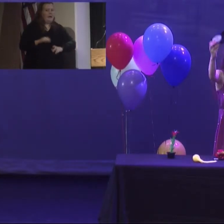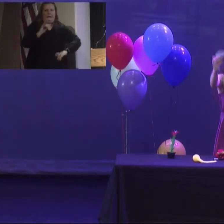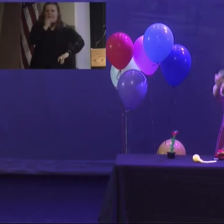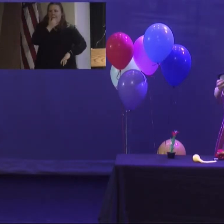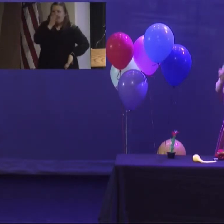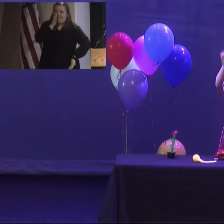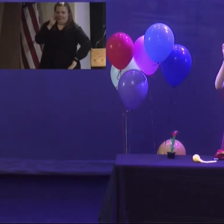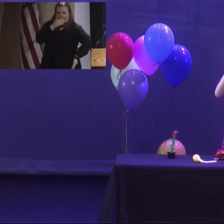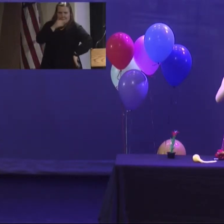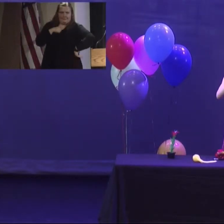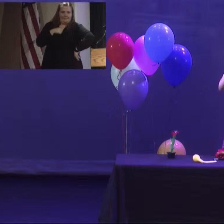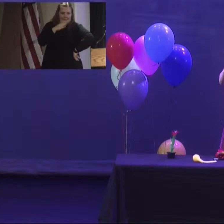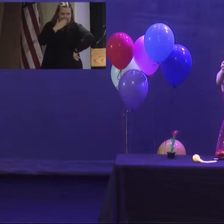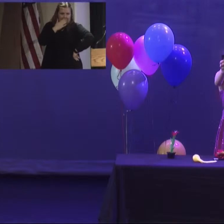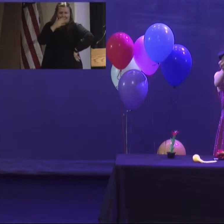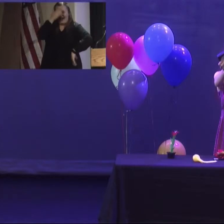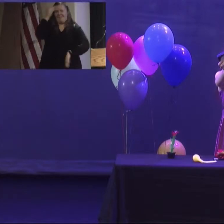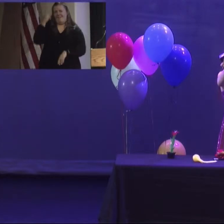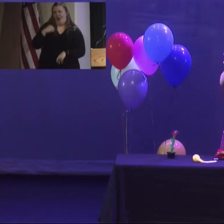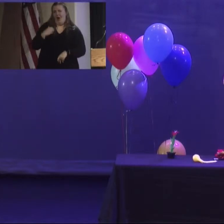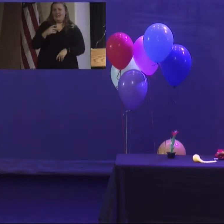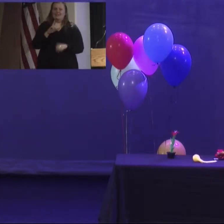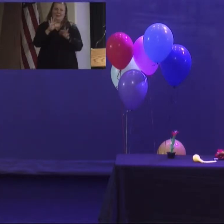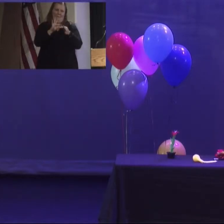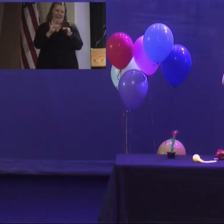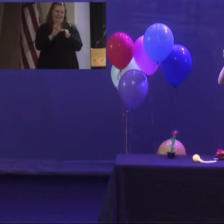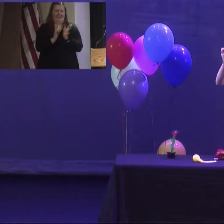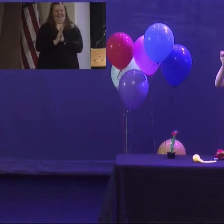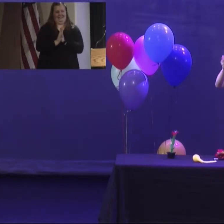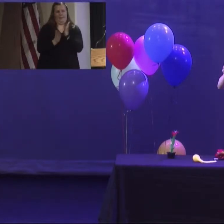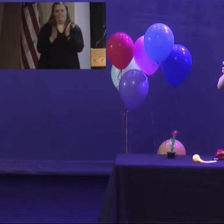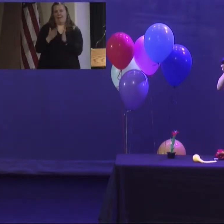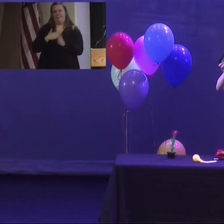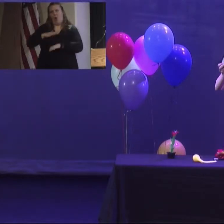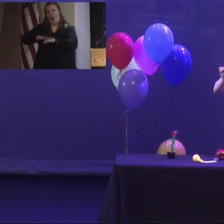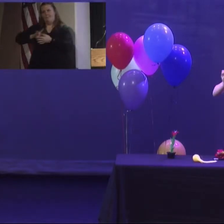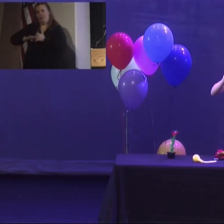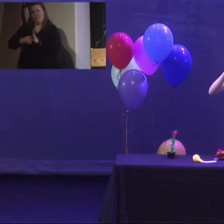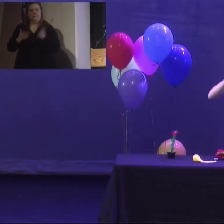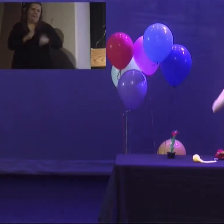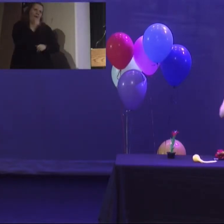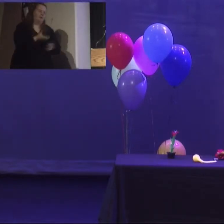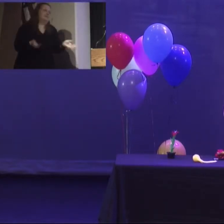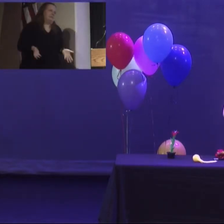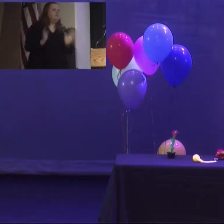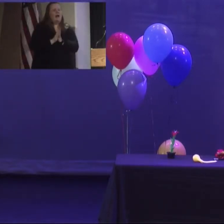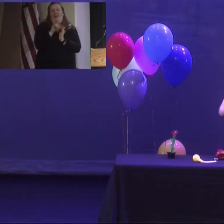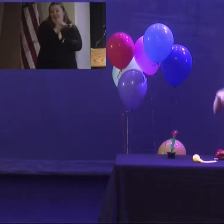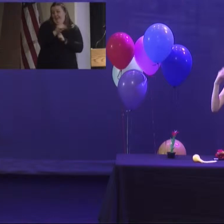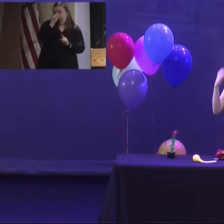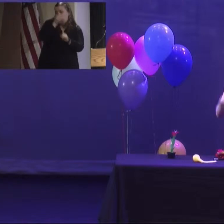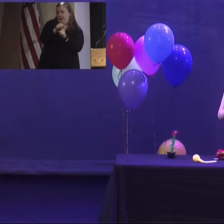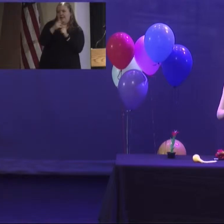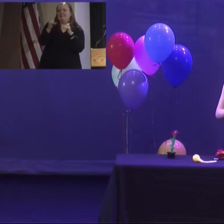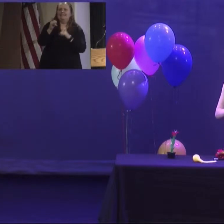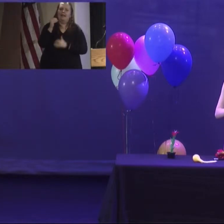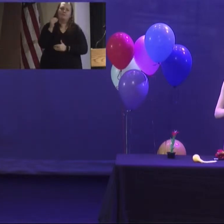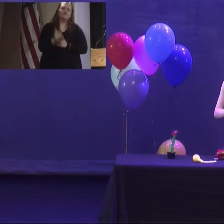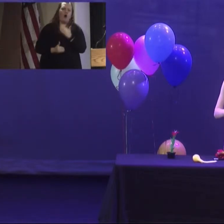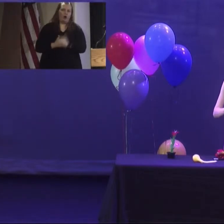Oops, I forgot to mention, maybe on purpose, maybe not, that this trick is still in